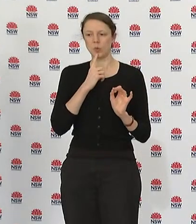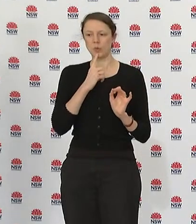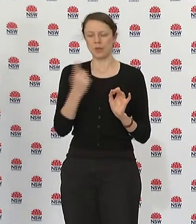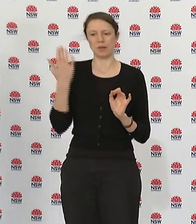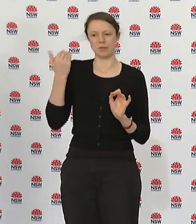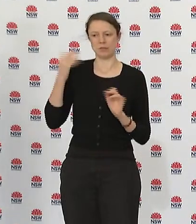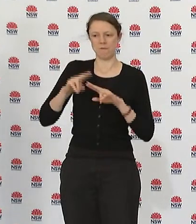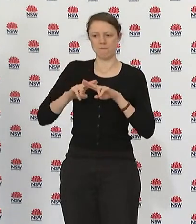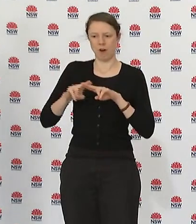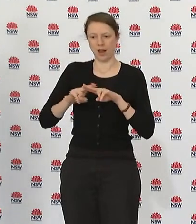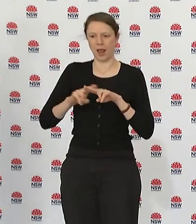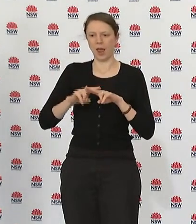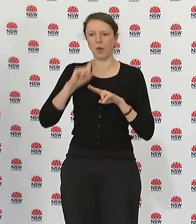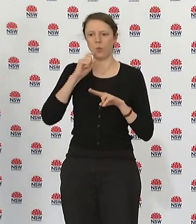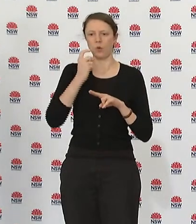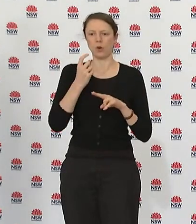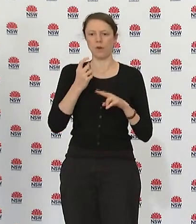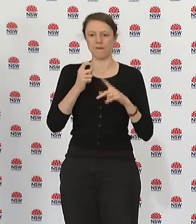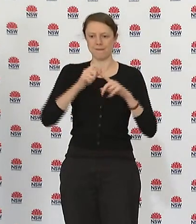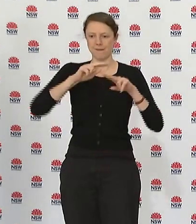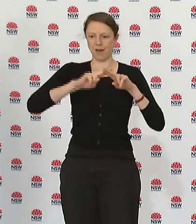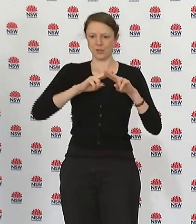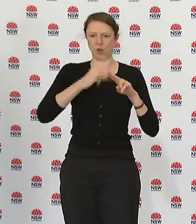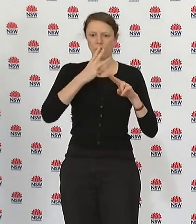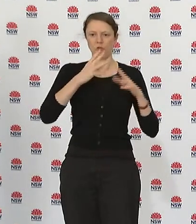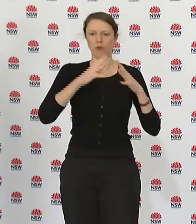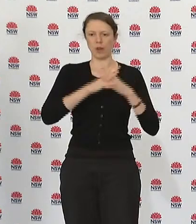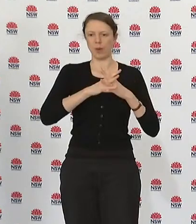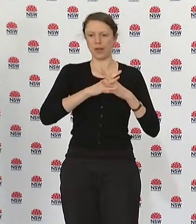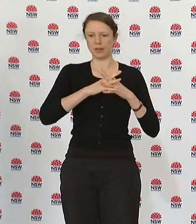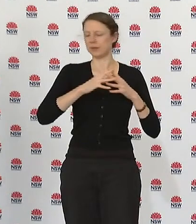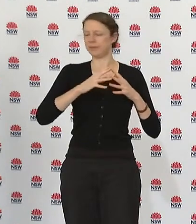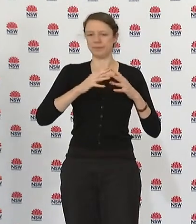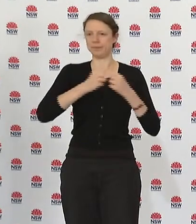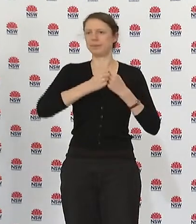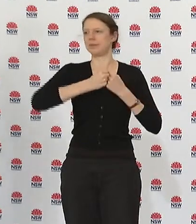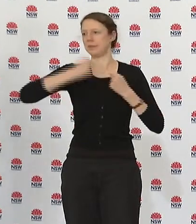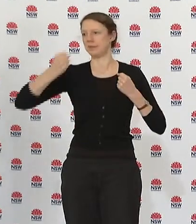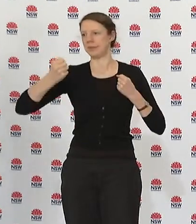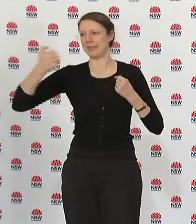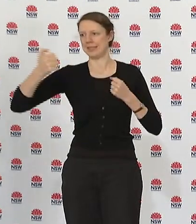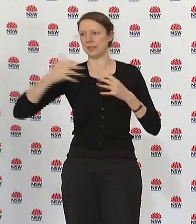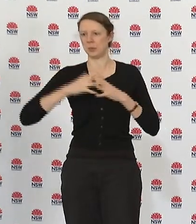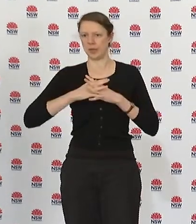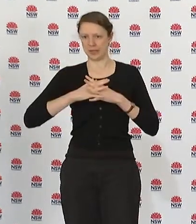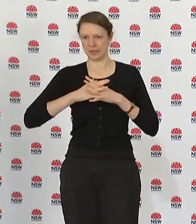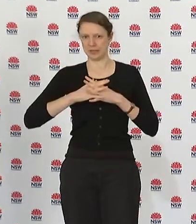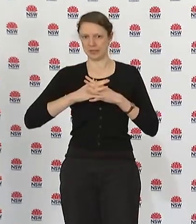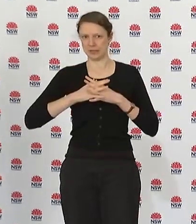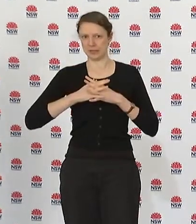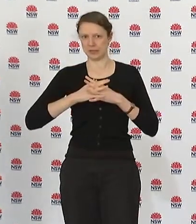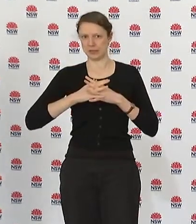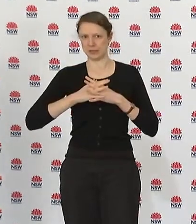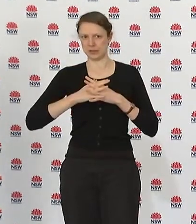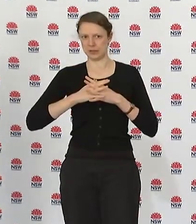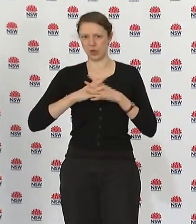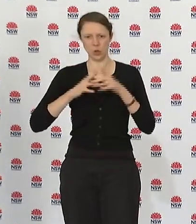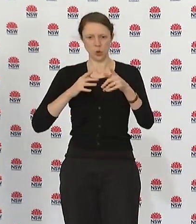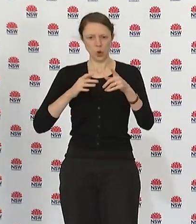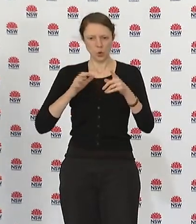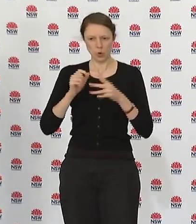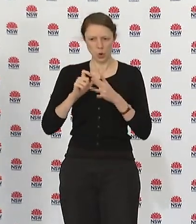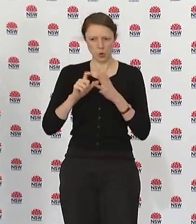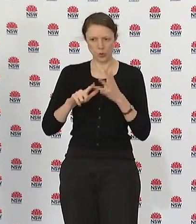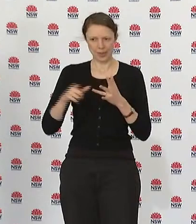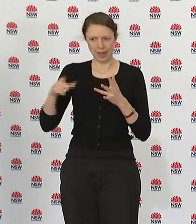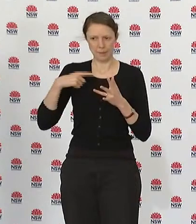3 to 6 weeks, you're not doing that anymore because of the change in a target advice recommending anyone over 18 seriously consider AstraZeneca? No. You're